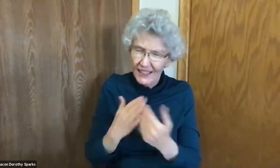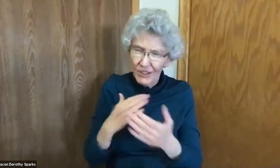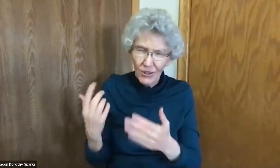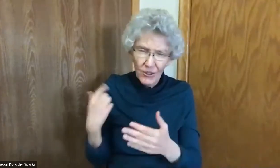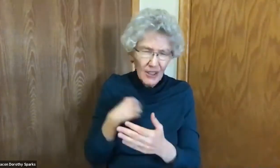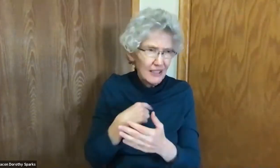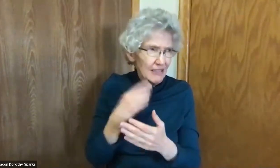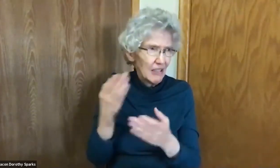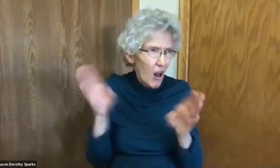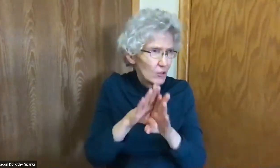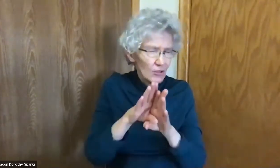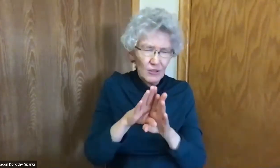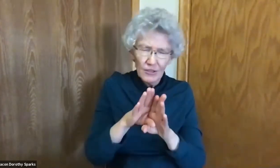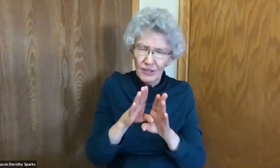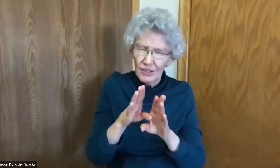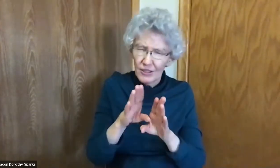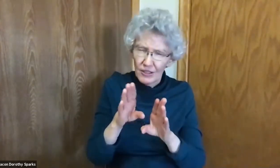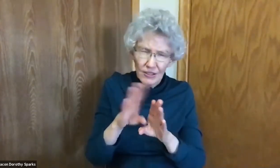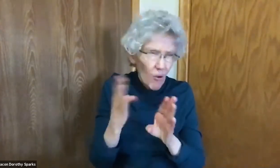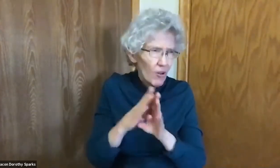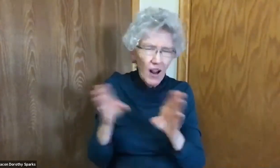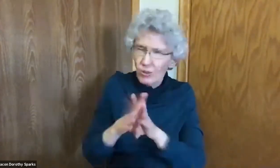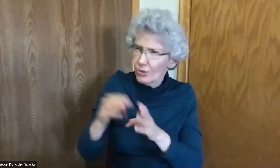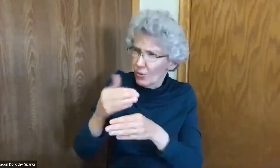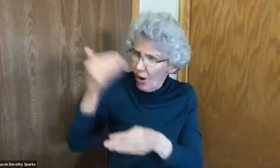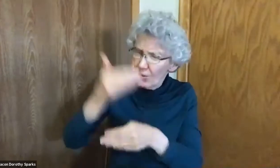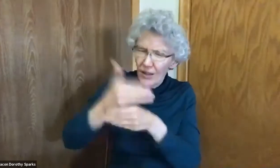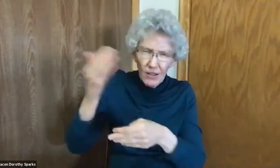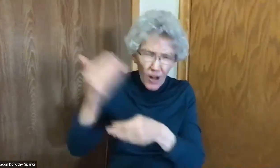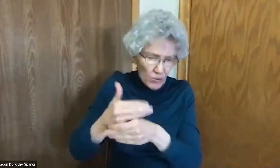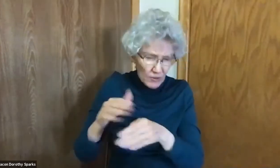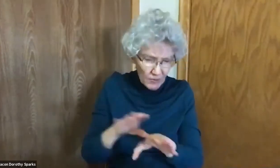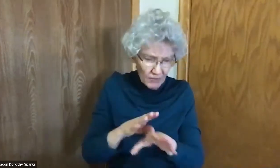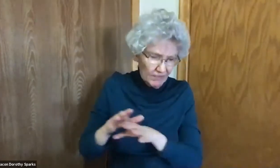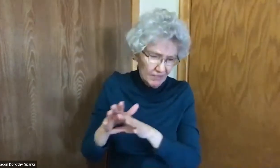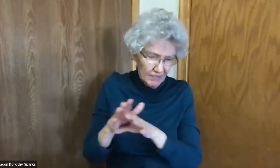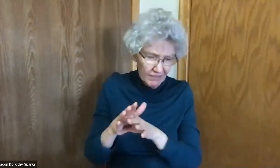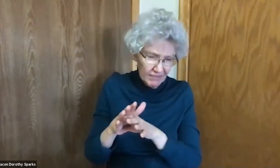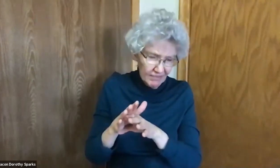so we close the windows and bolt the doors.